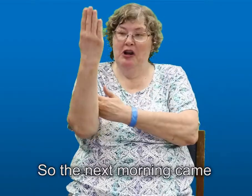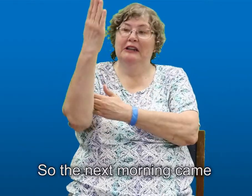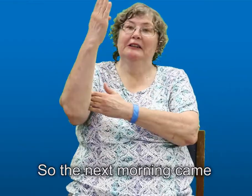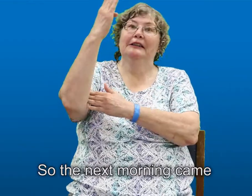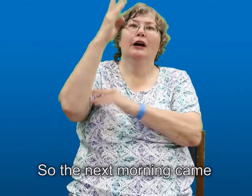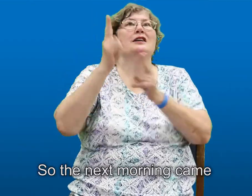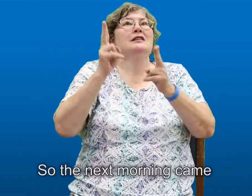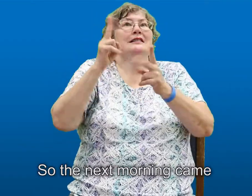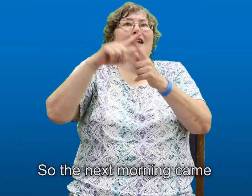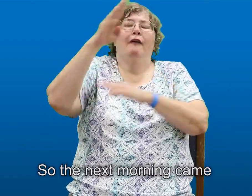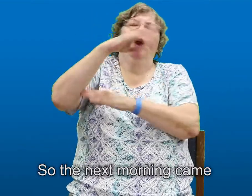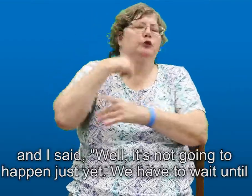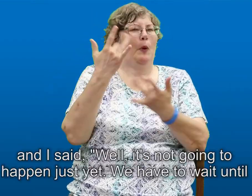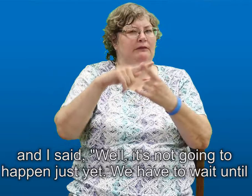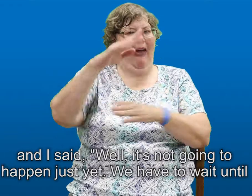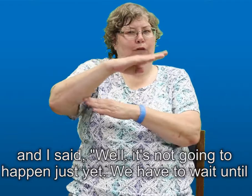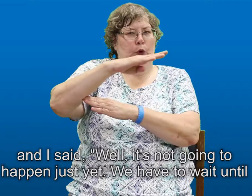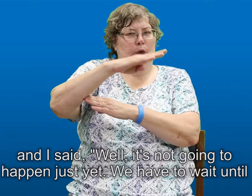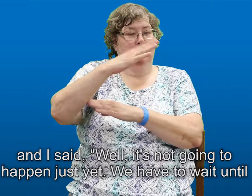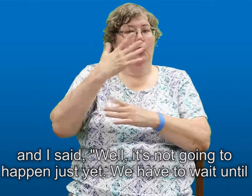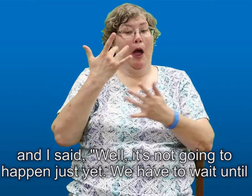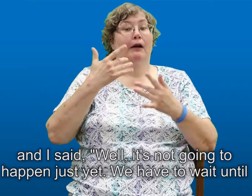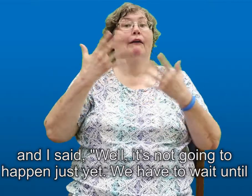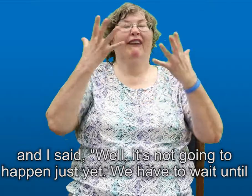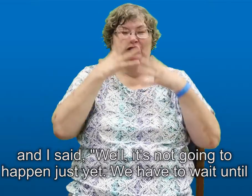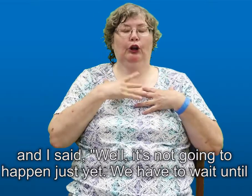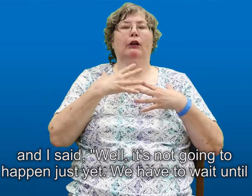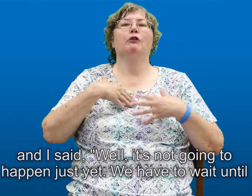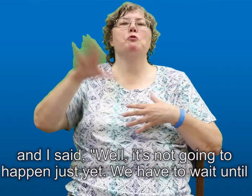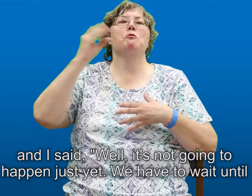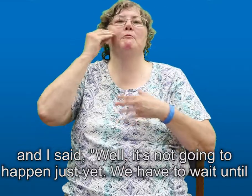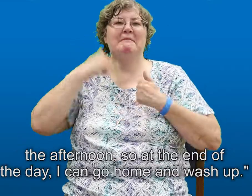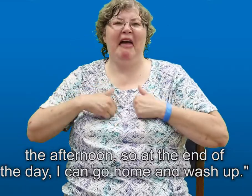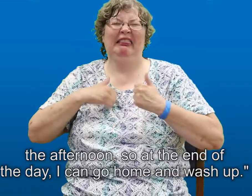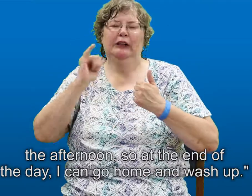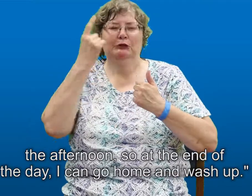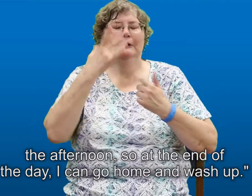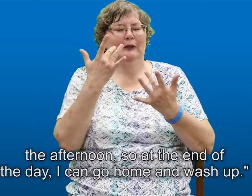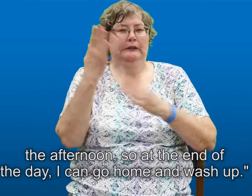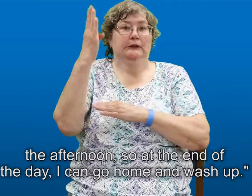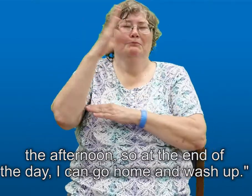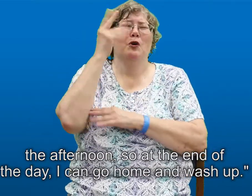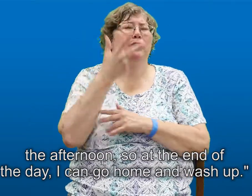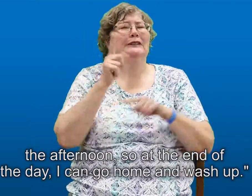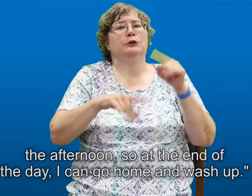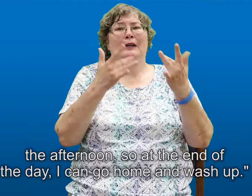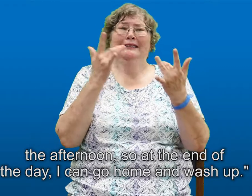So the next morning came. I said, well, it's not going happen just yet. We've got to wait until afternoon so that at the end of the day, I can go home and